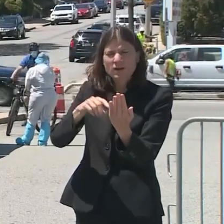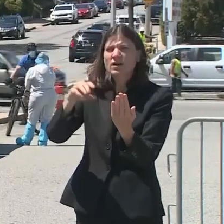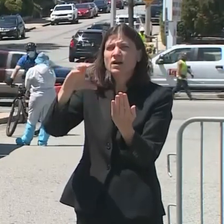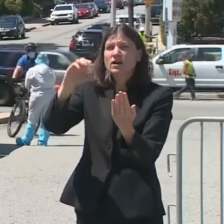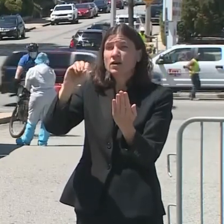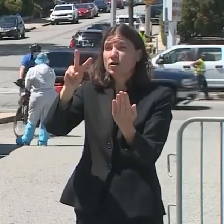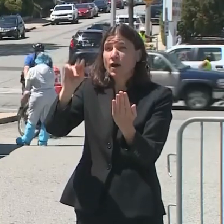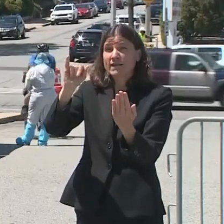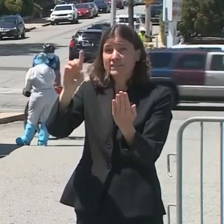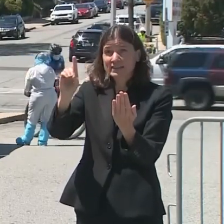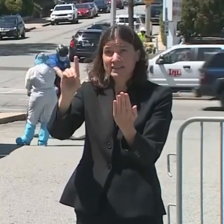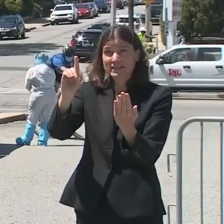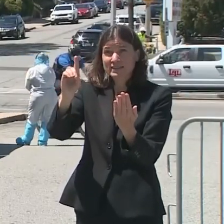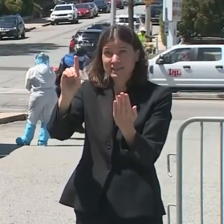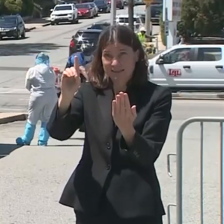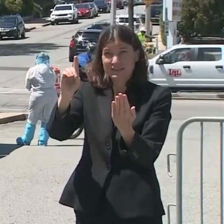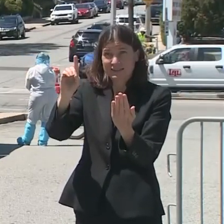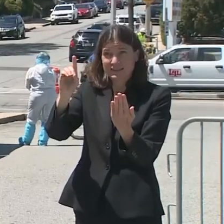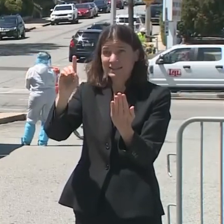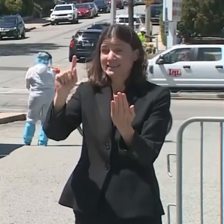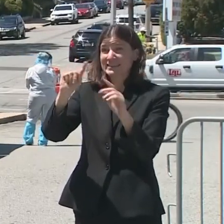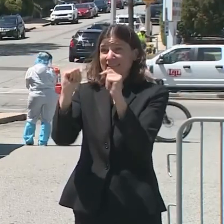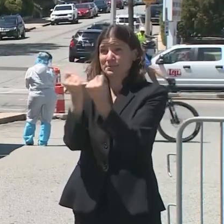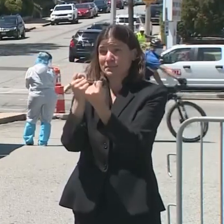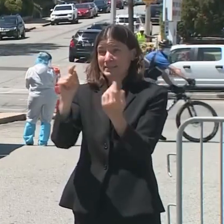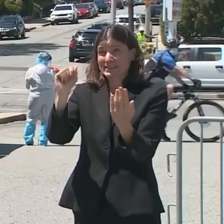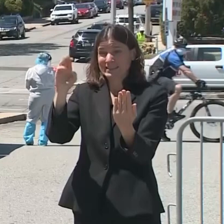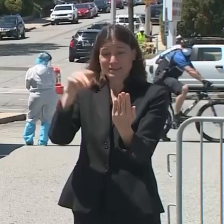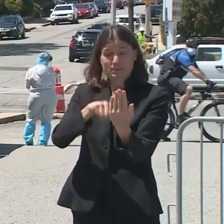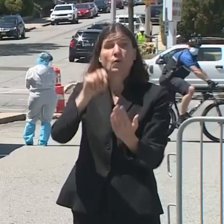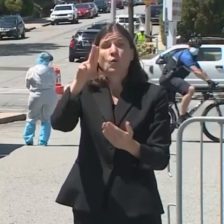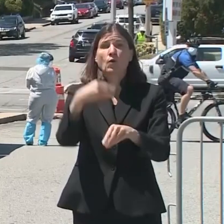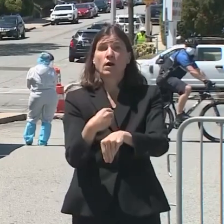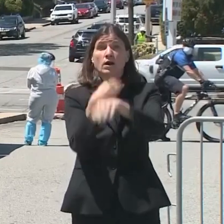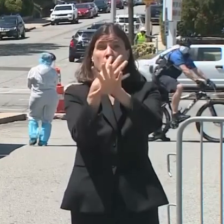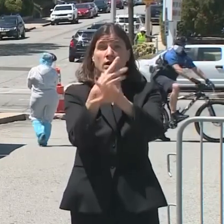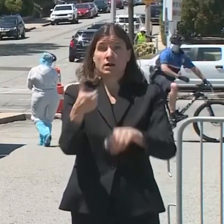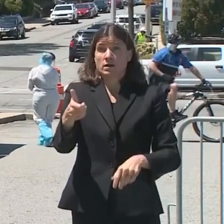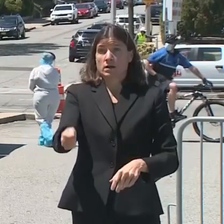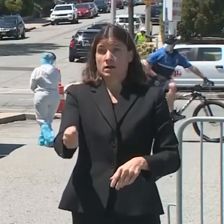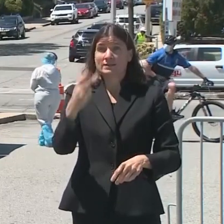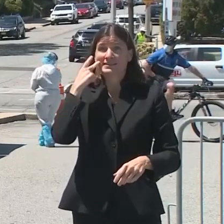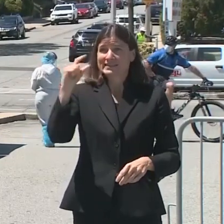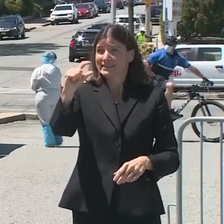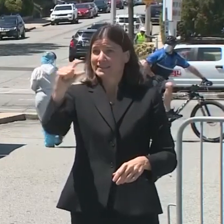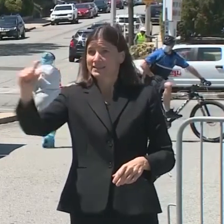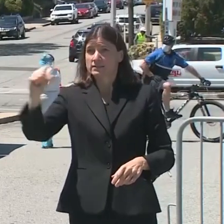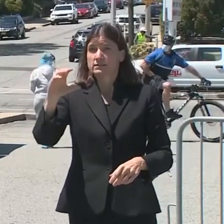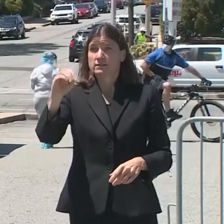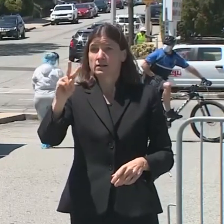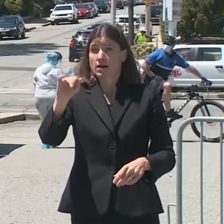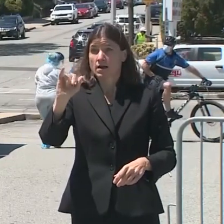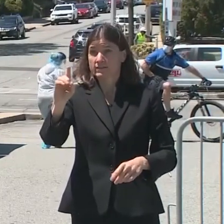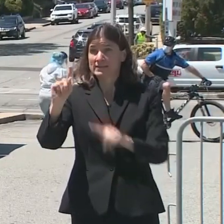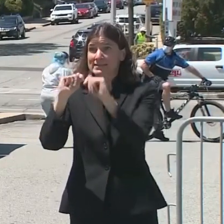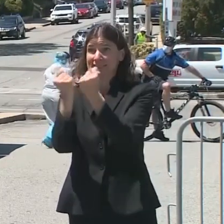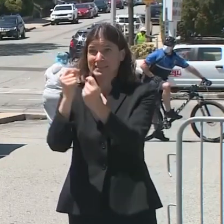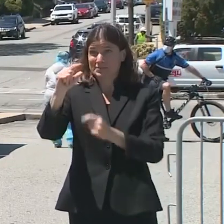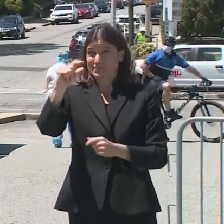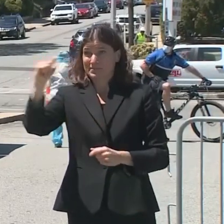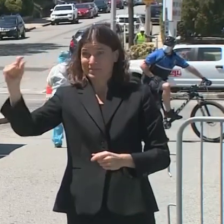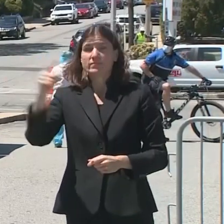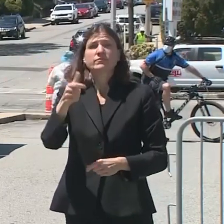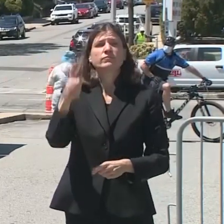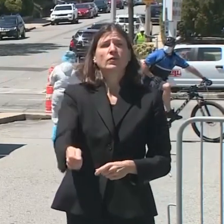see MA COVID team show up on your phone, please pick it up. And we'll continue to do all we can at the state level